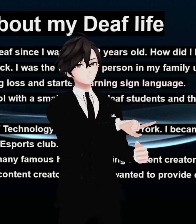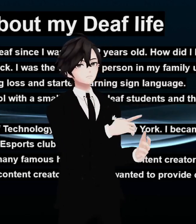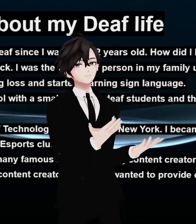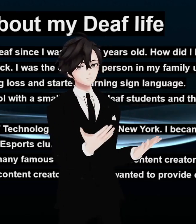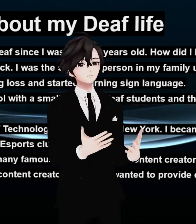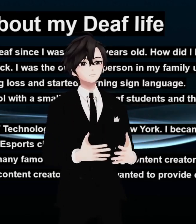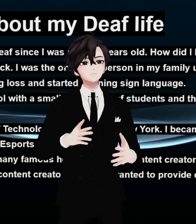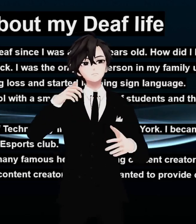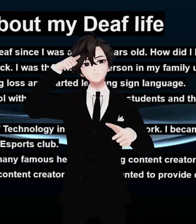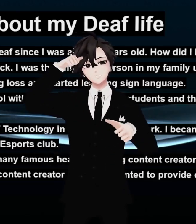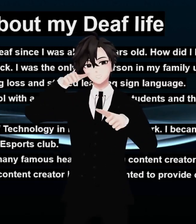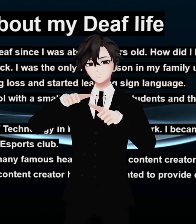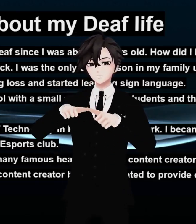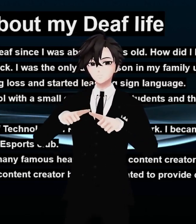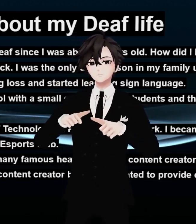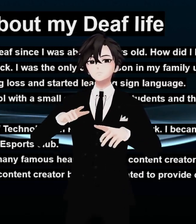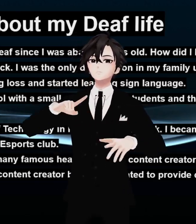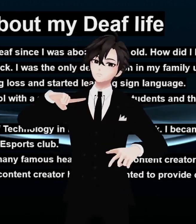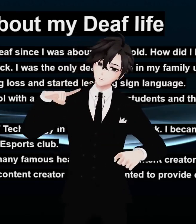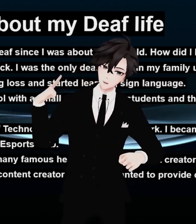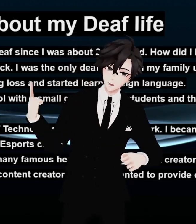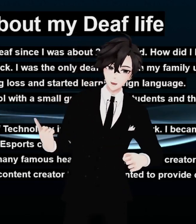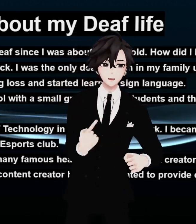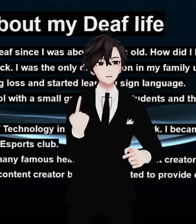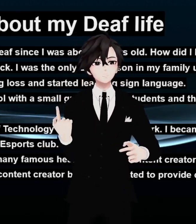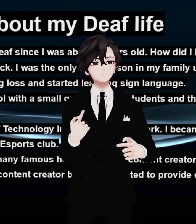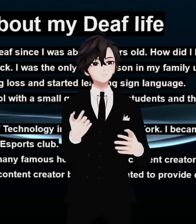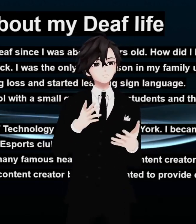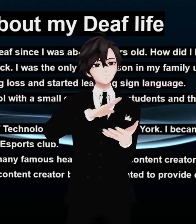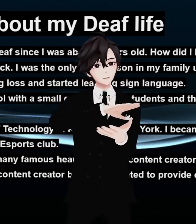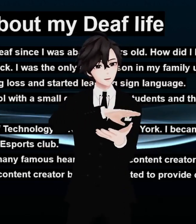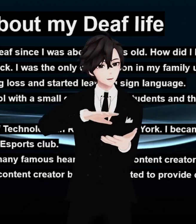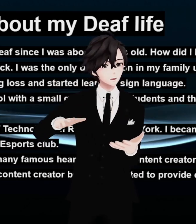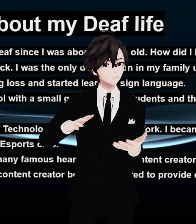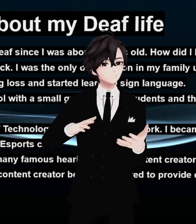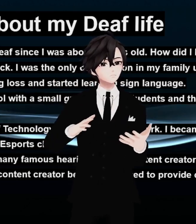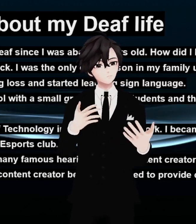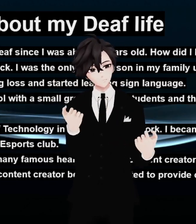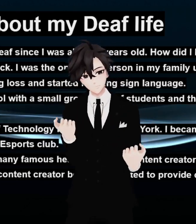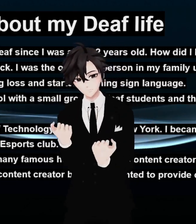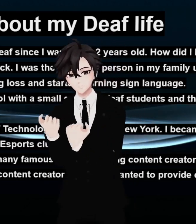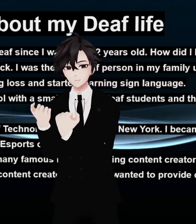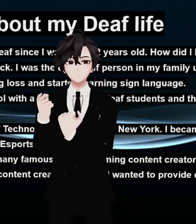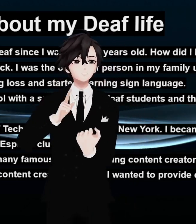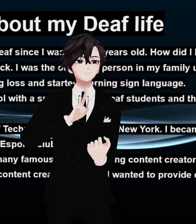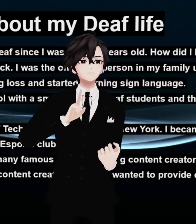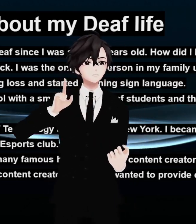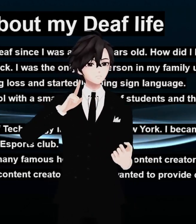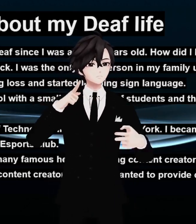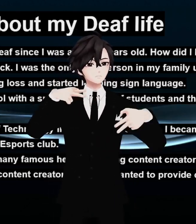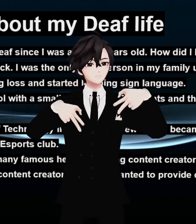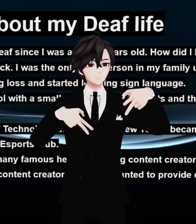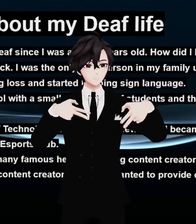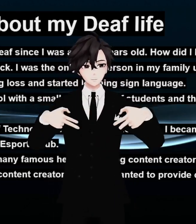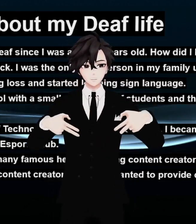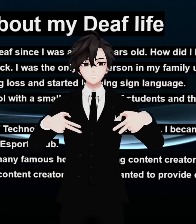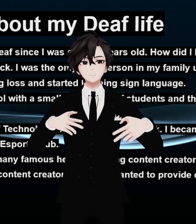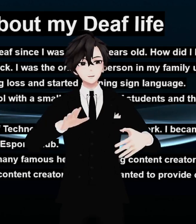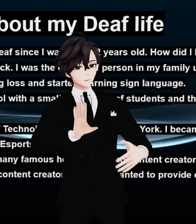further prolific, where they would be able to share their experiences within the gaming community. And it feels wonderful